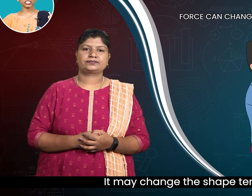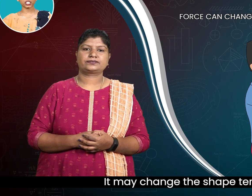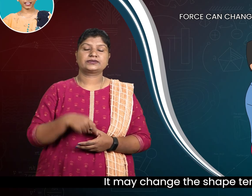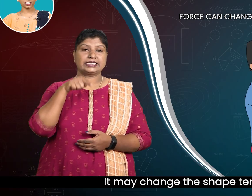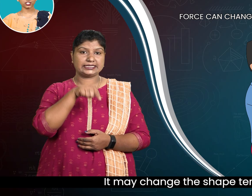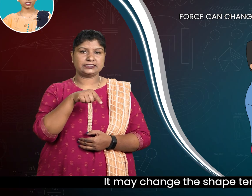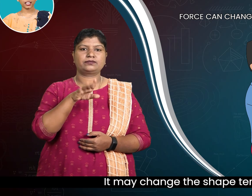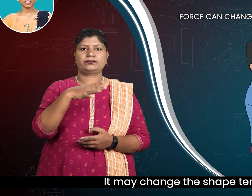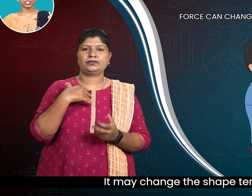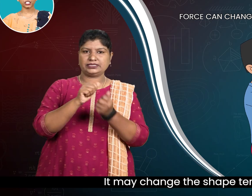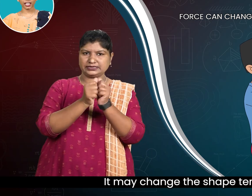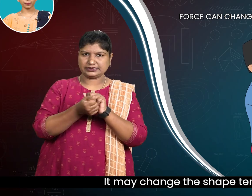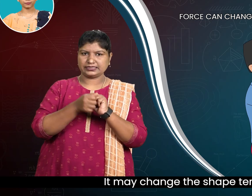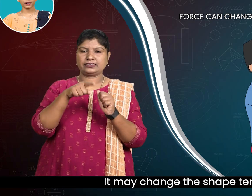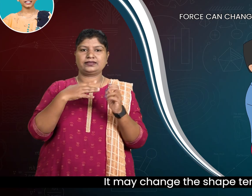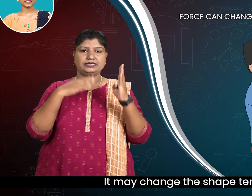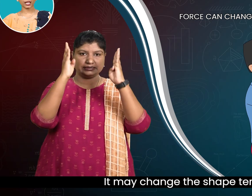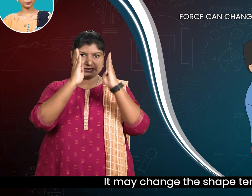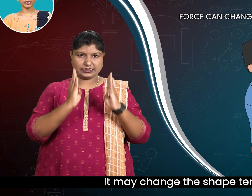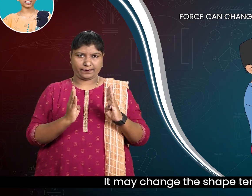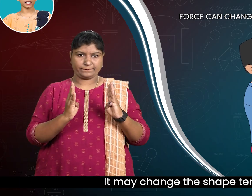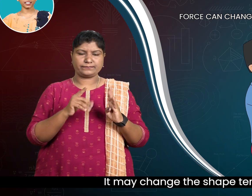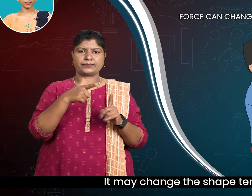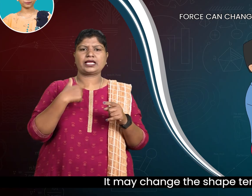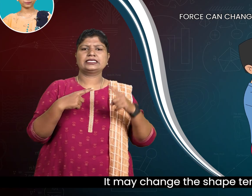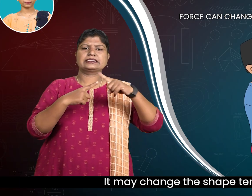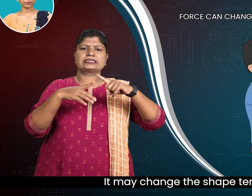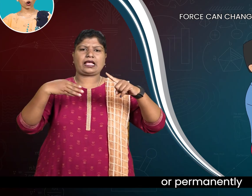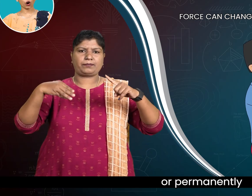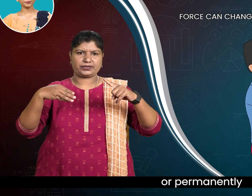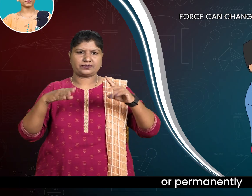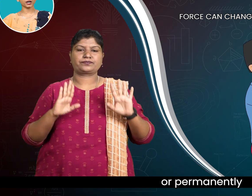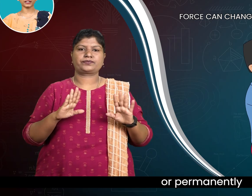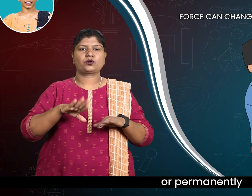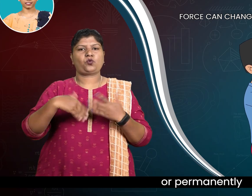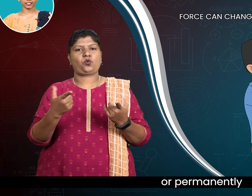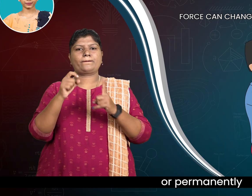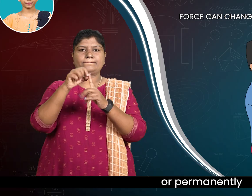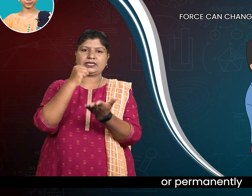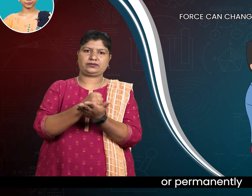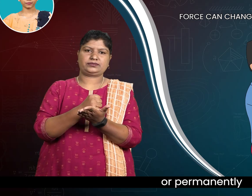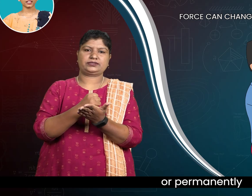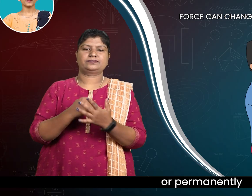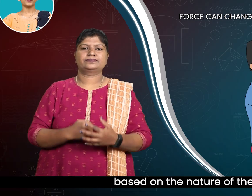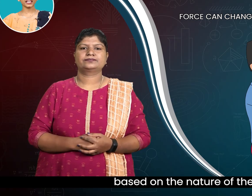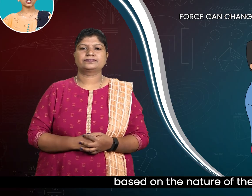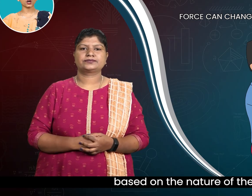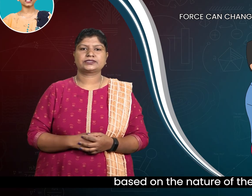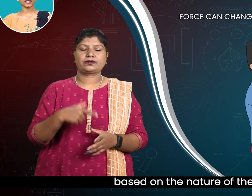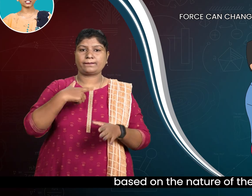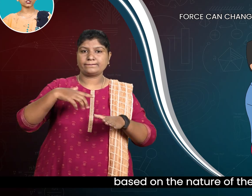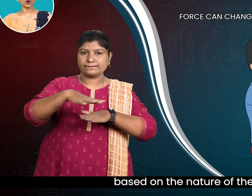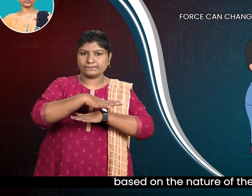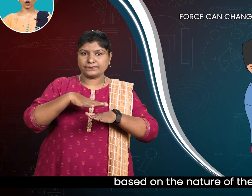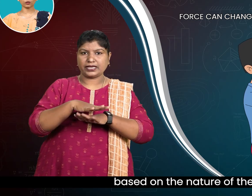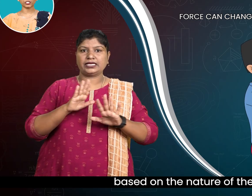It may change the shape temporarily or permanently based on